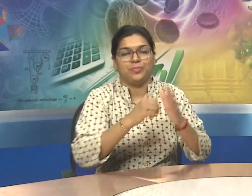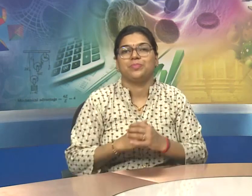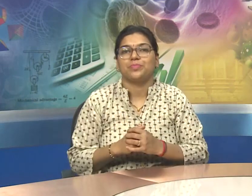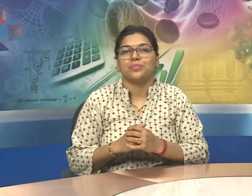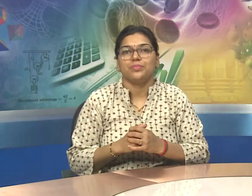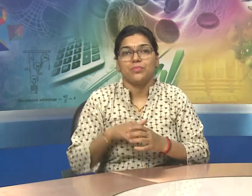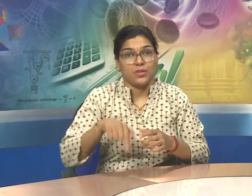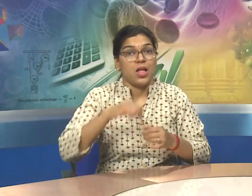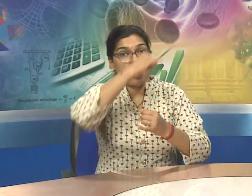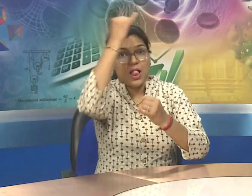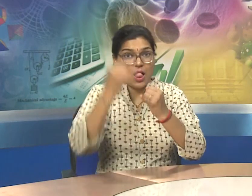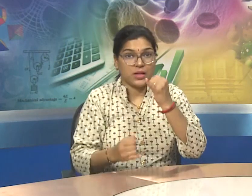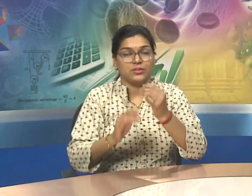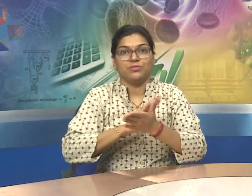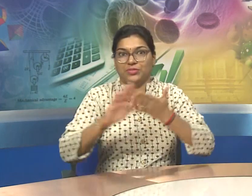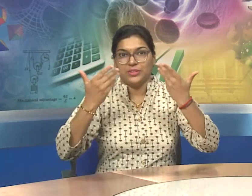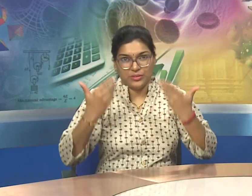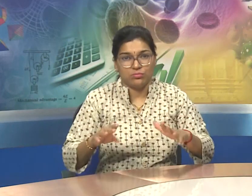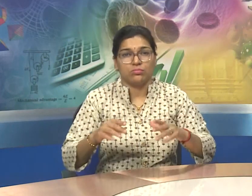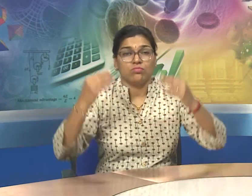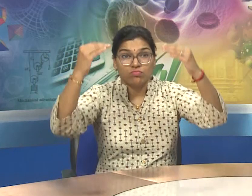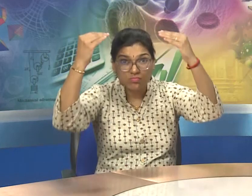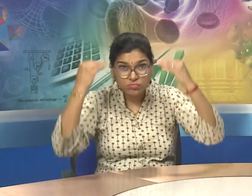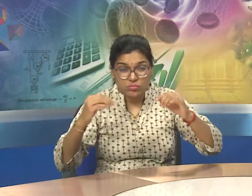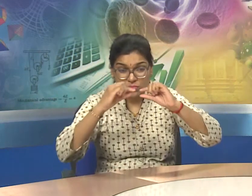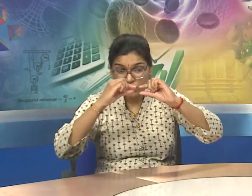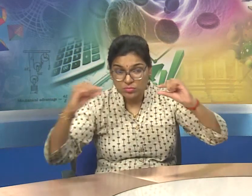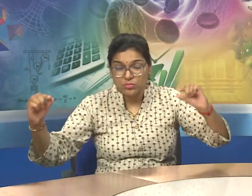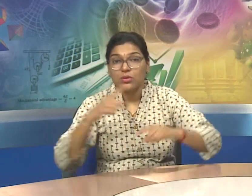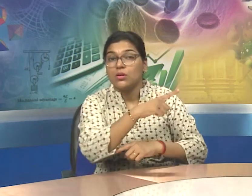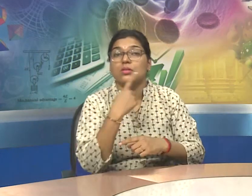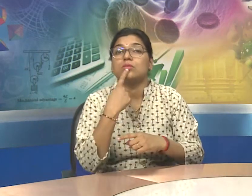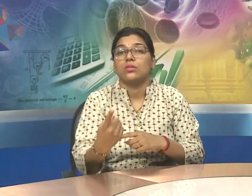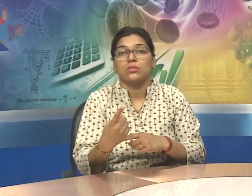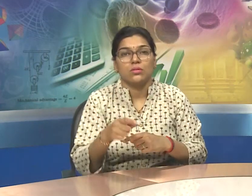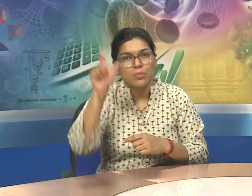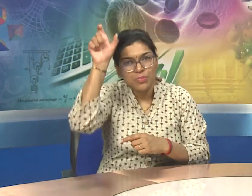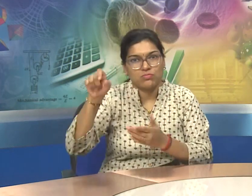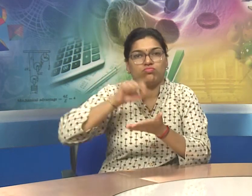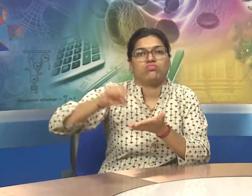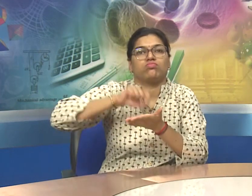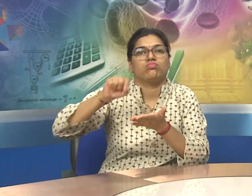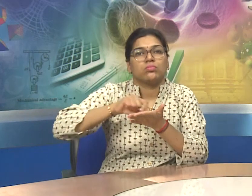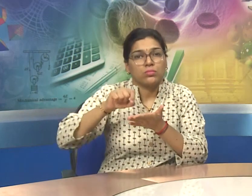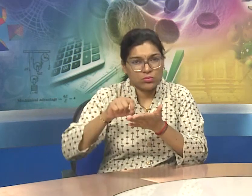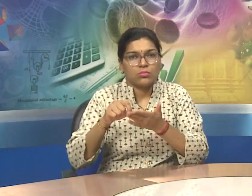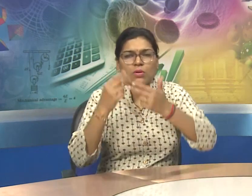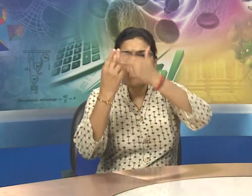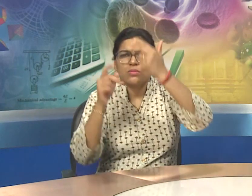The old man said to Salim. And the